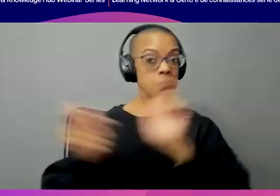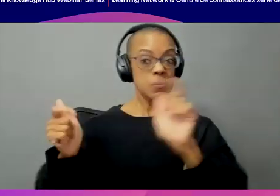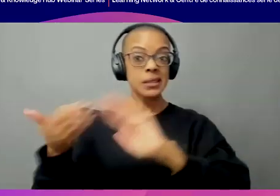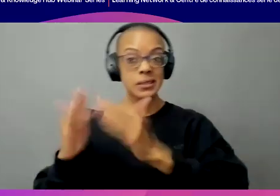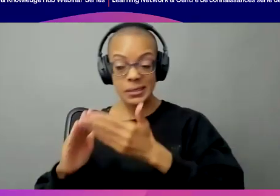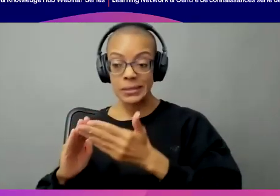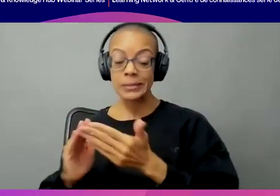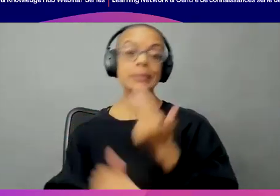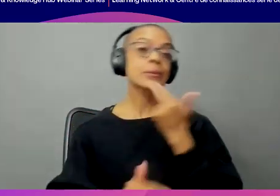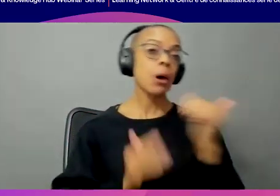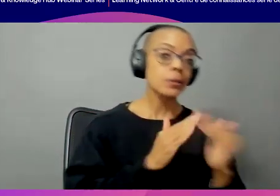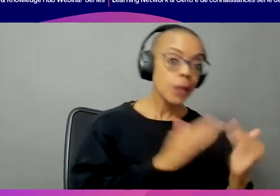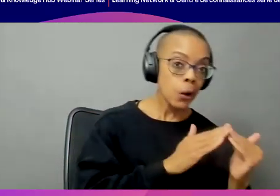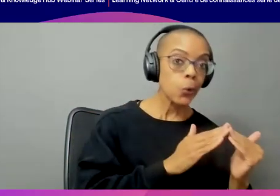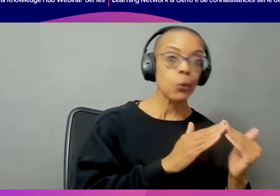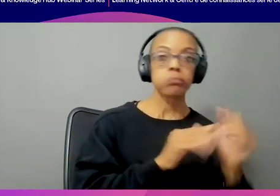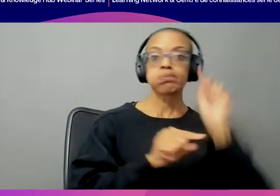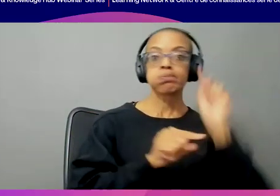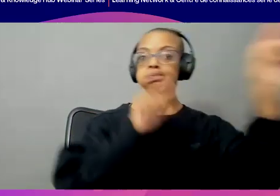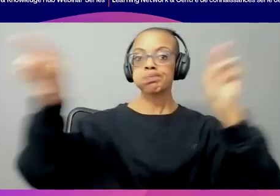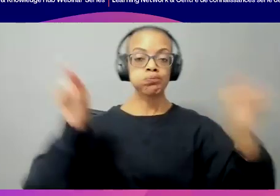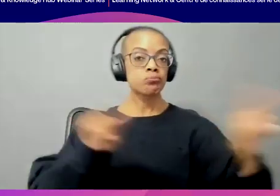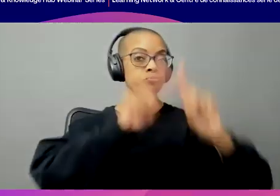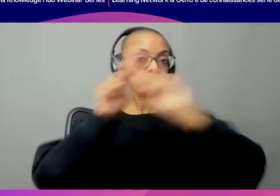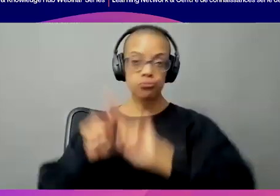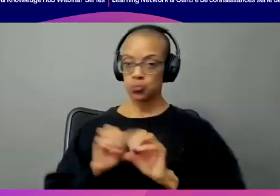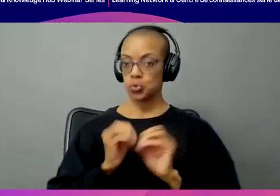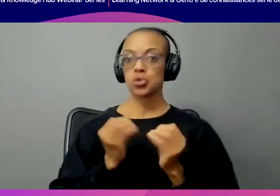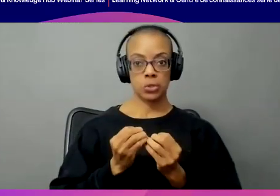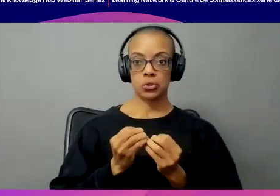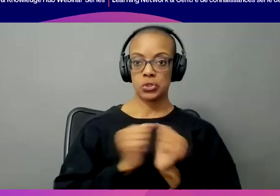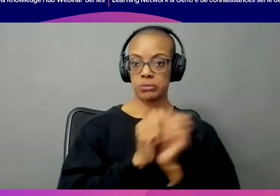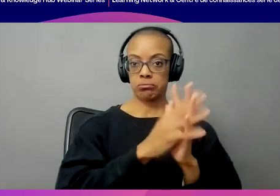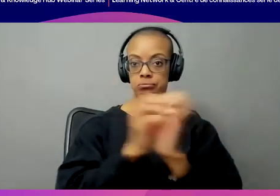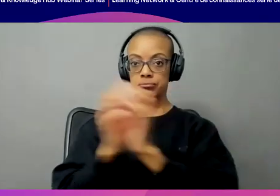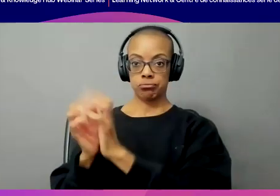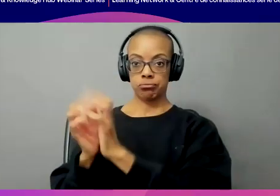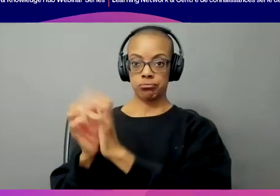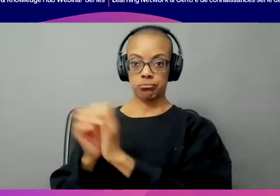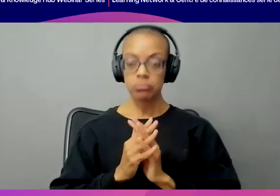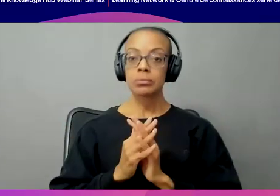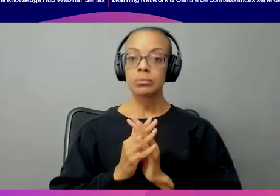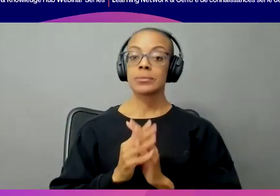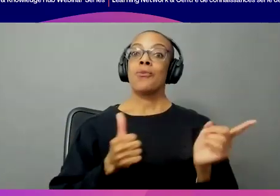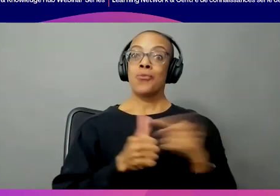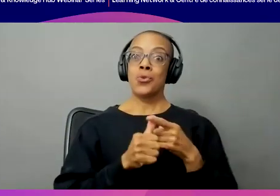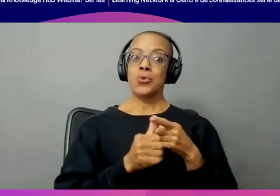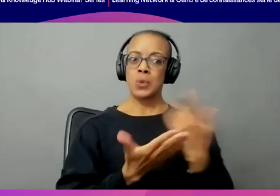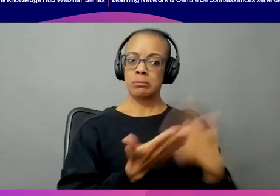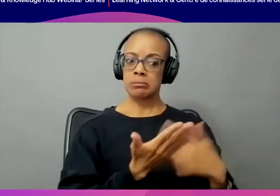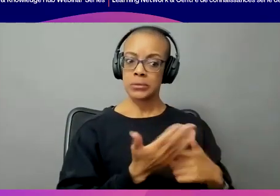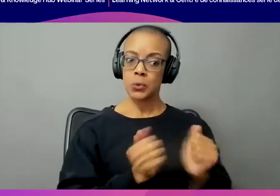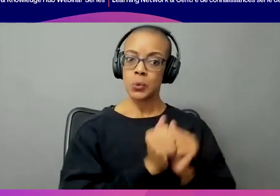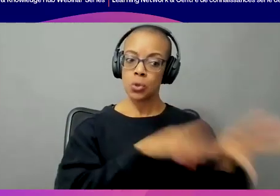rural areas, in different kinds of organizations. So first we address these issues with the facilitators.